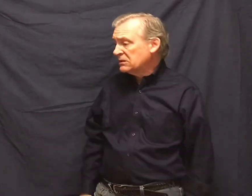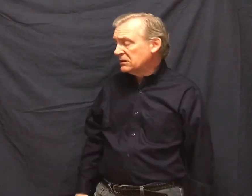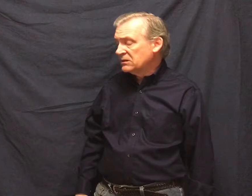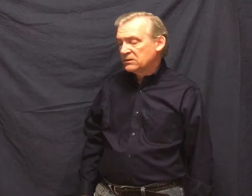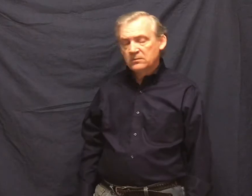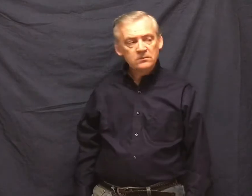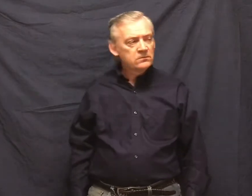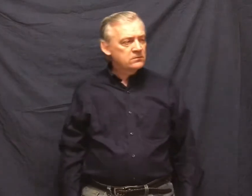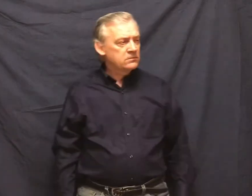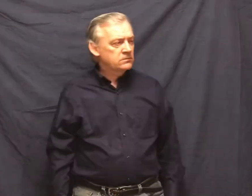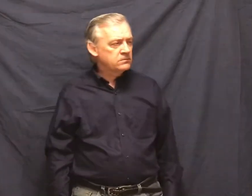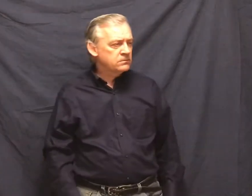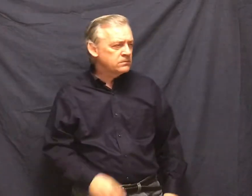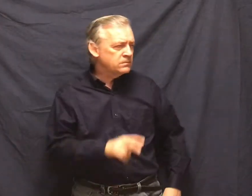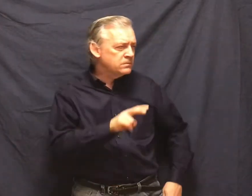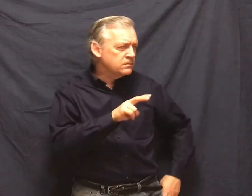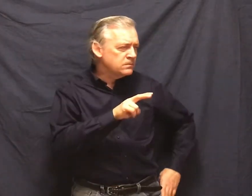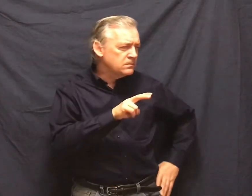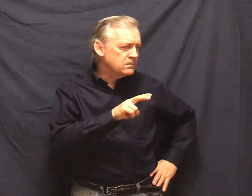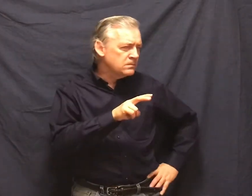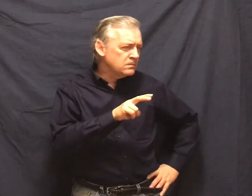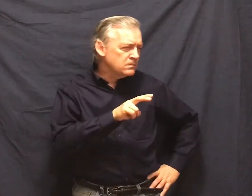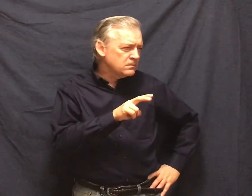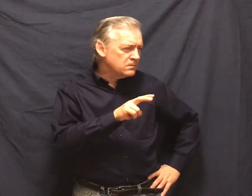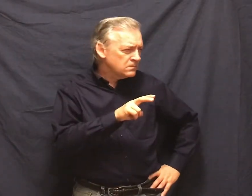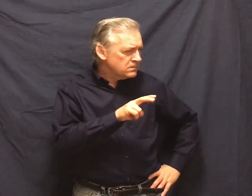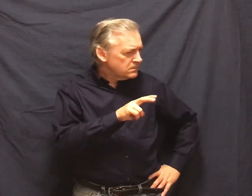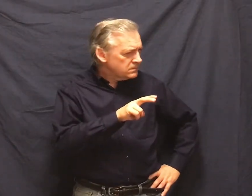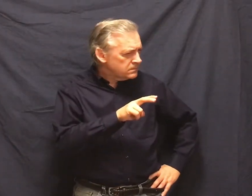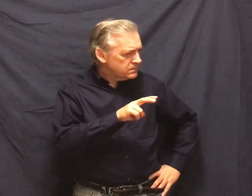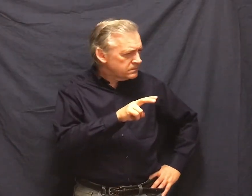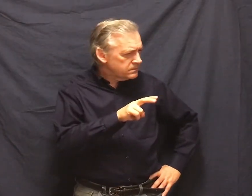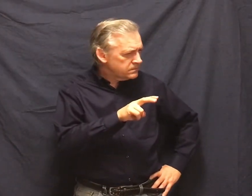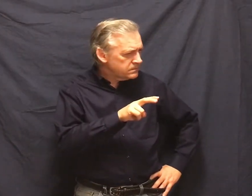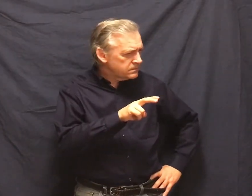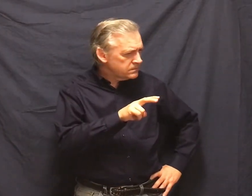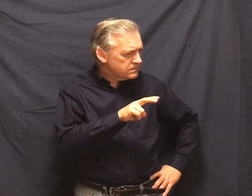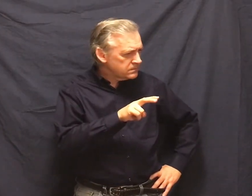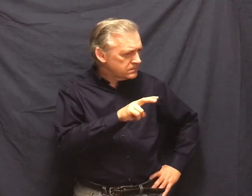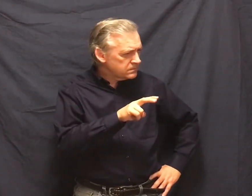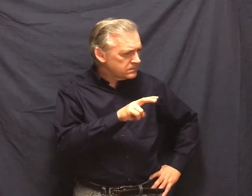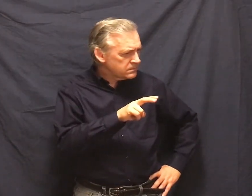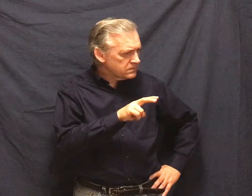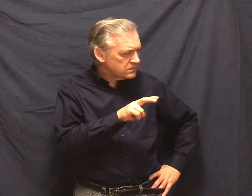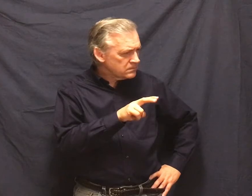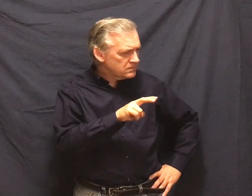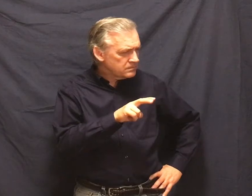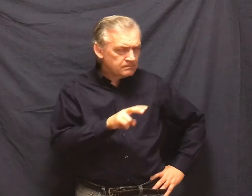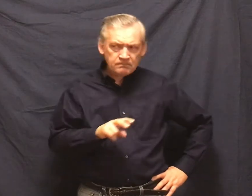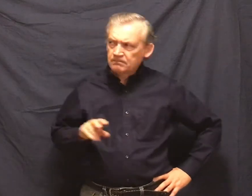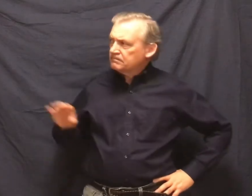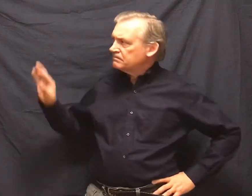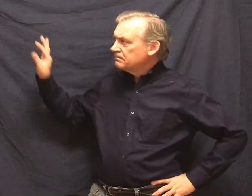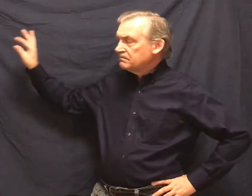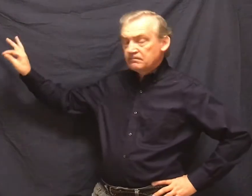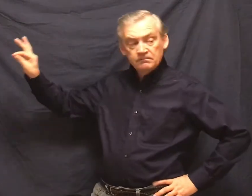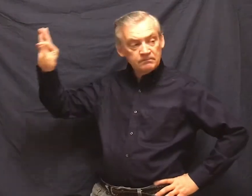Crook stared at Lenny. And he reached behind him and took down the spectacles and adjusted them over his pink ears and stared again.